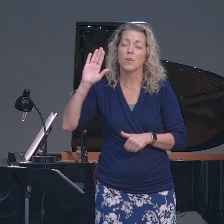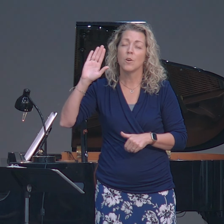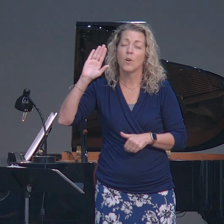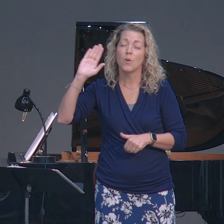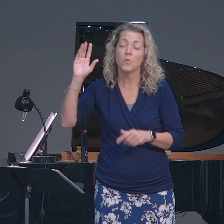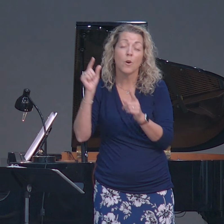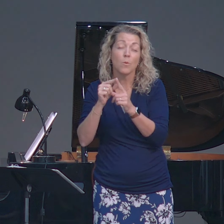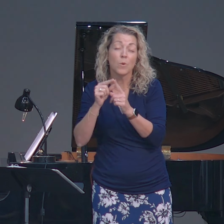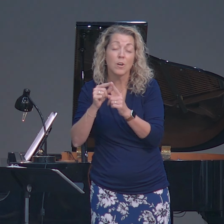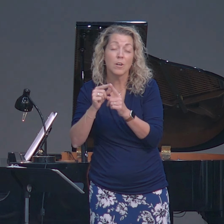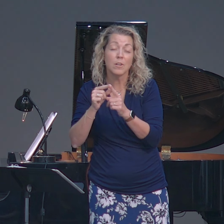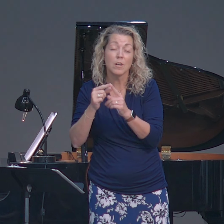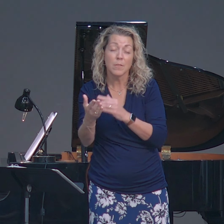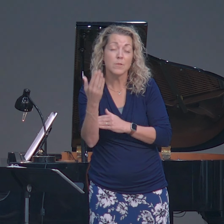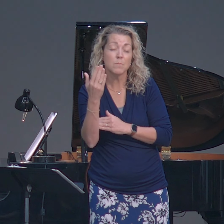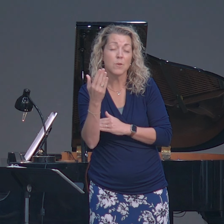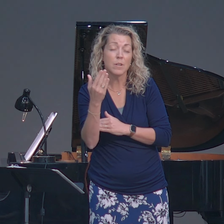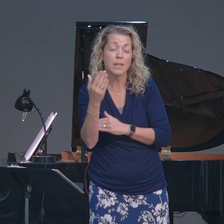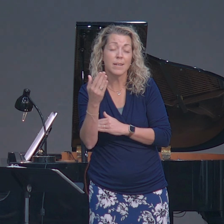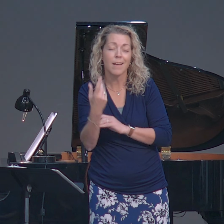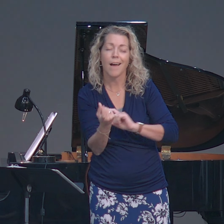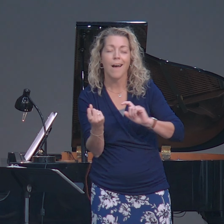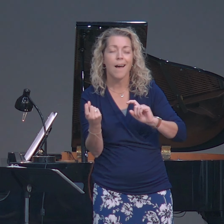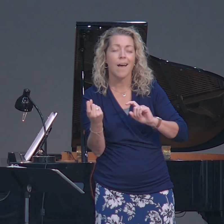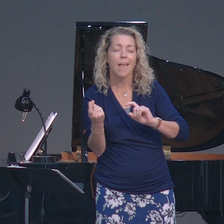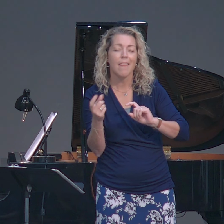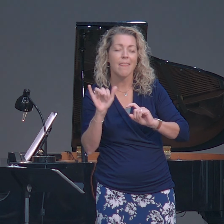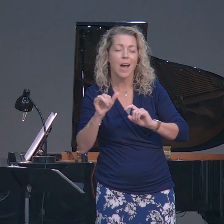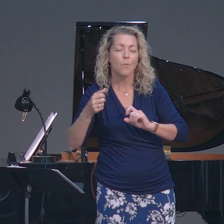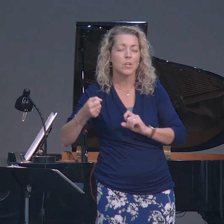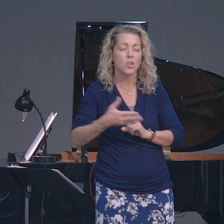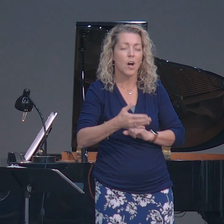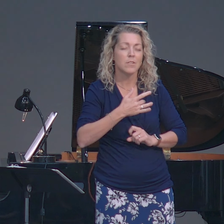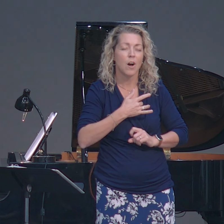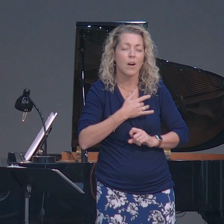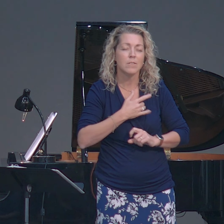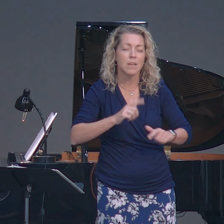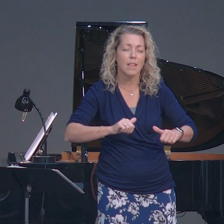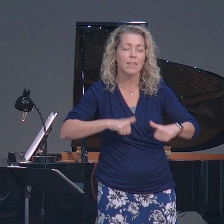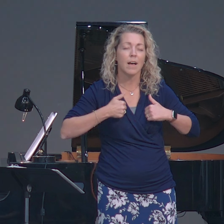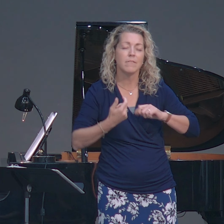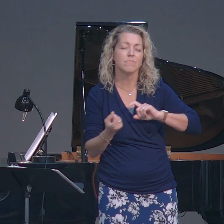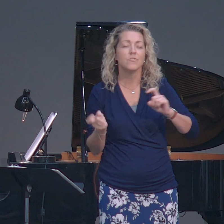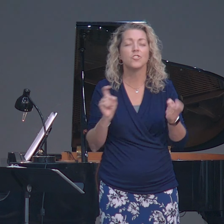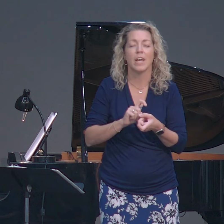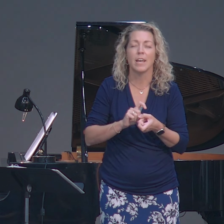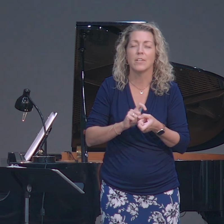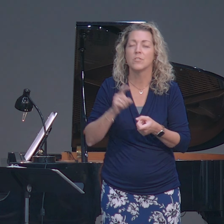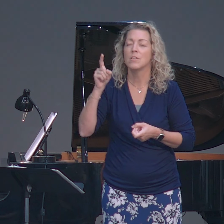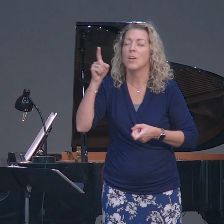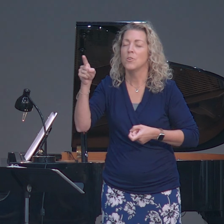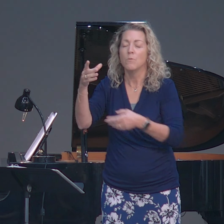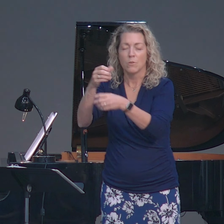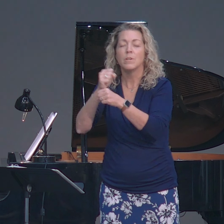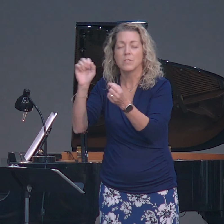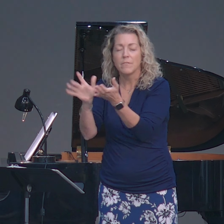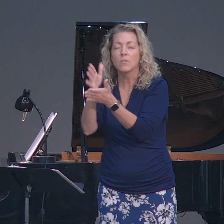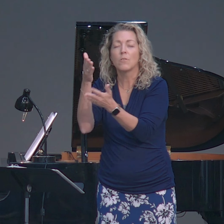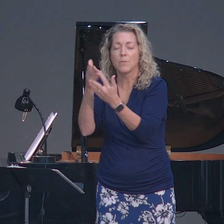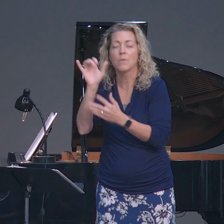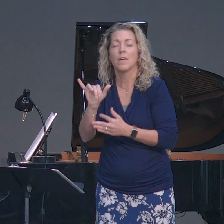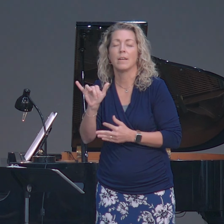would change hearts, change lives. God, that Jesus would be lifted up and that you would be glorified.